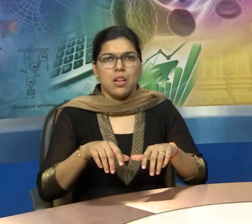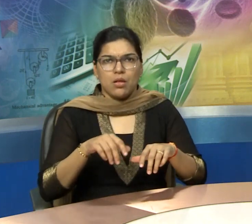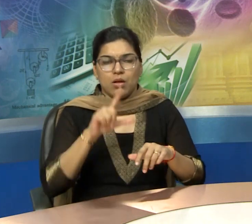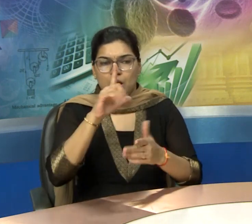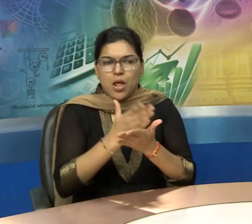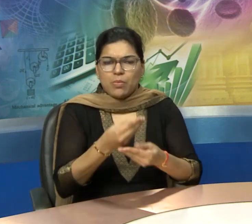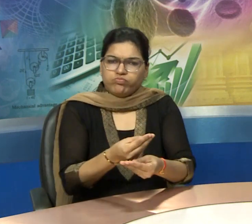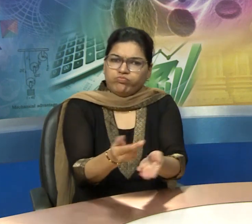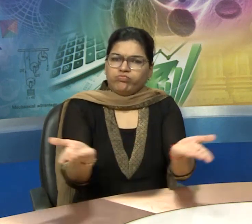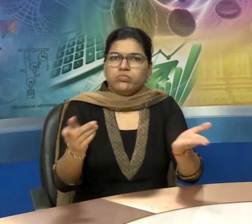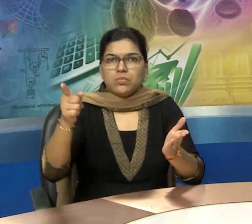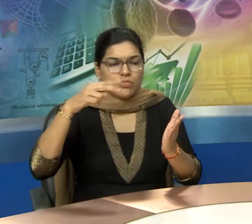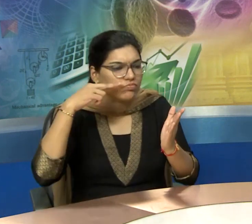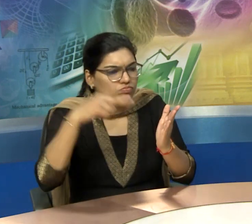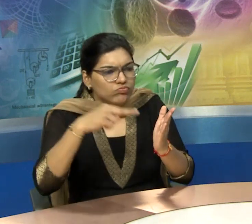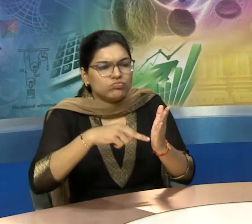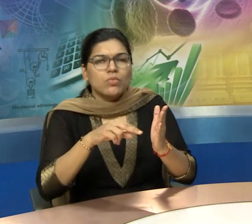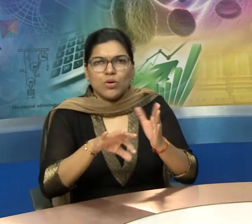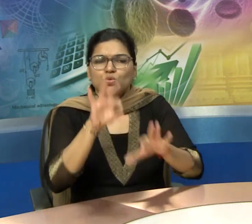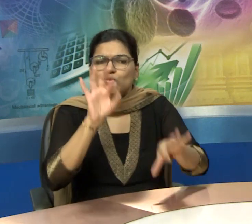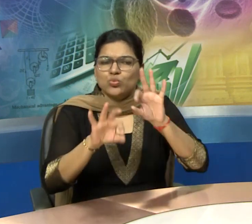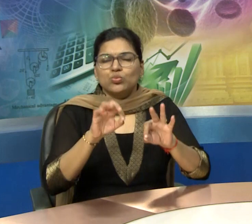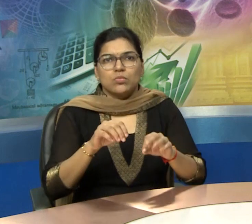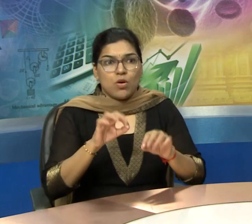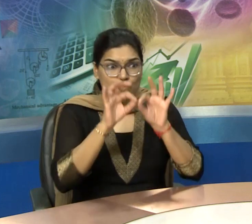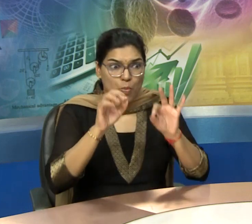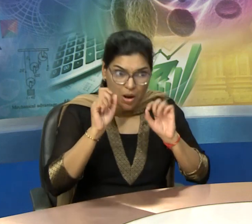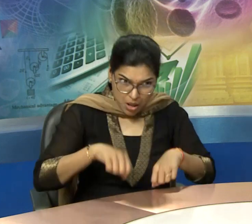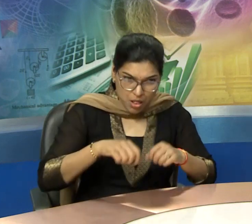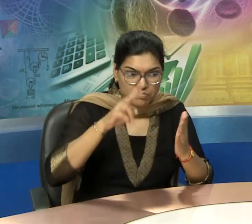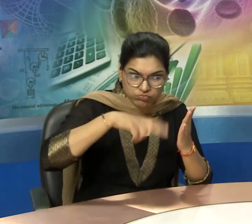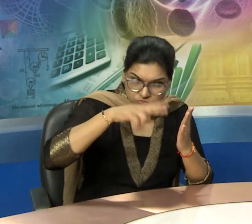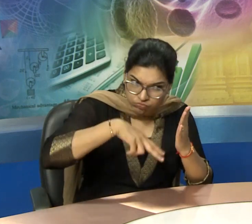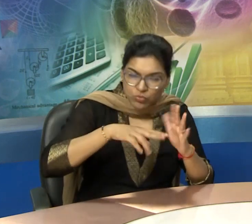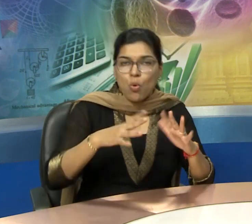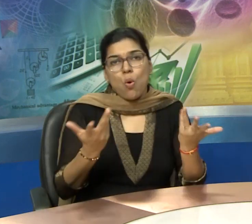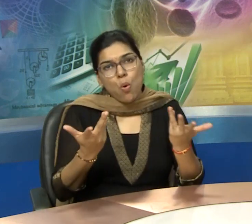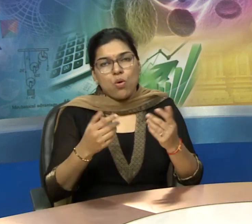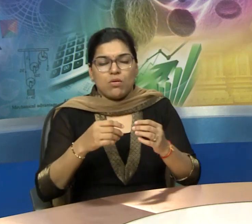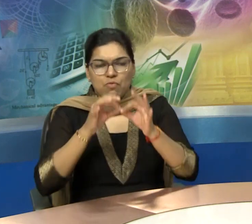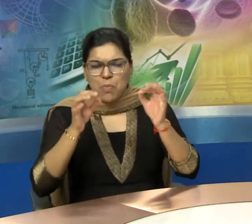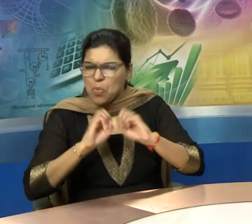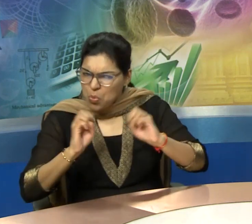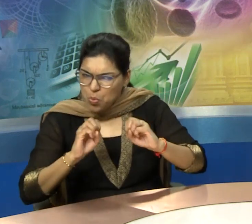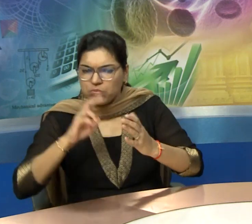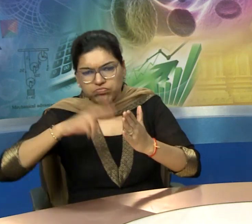center, the libraries support and promote all types of education, whether it